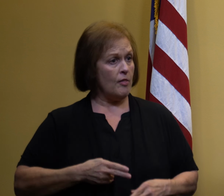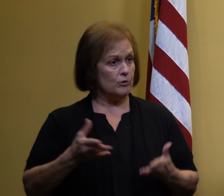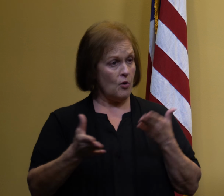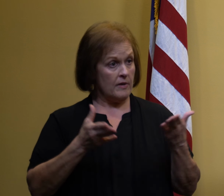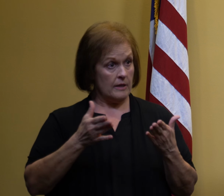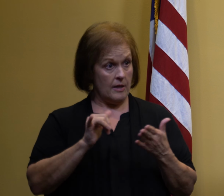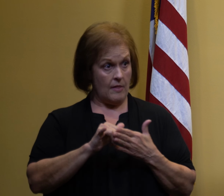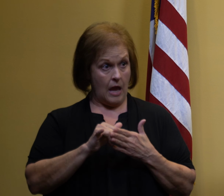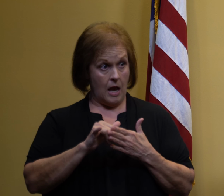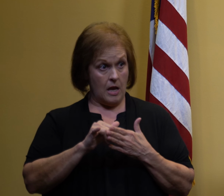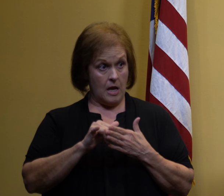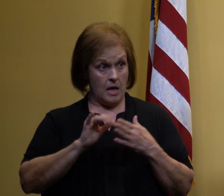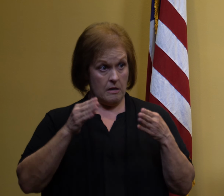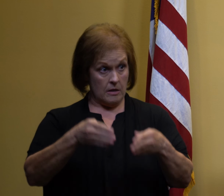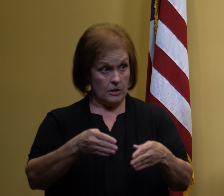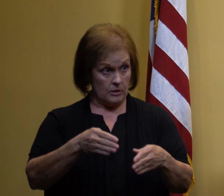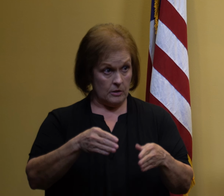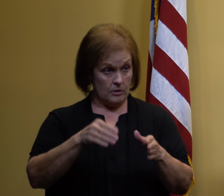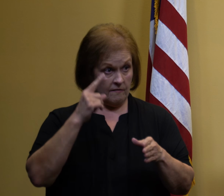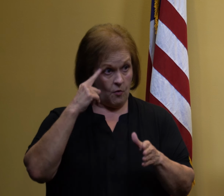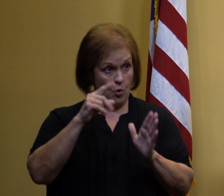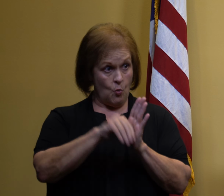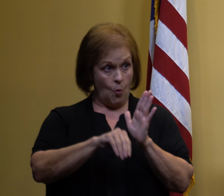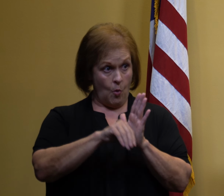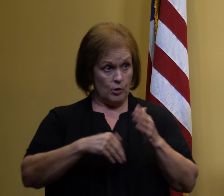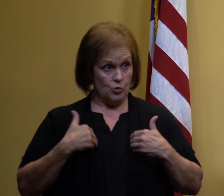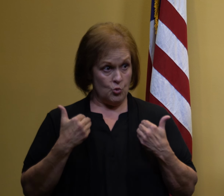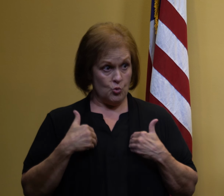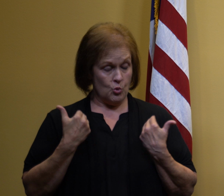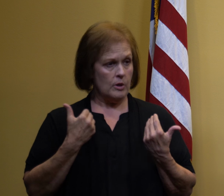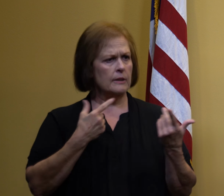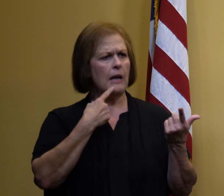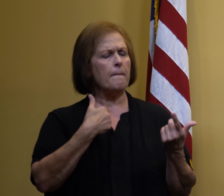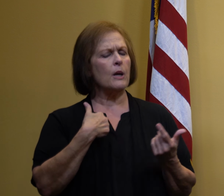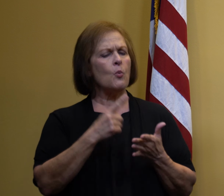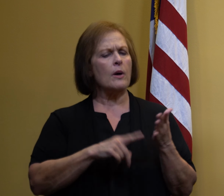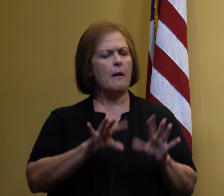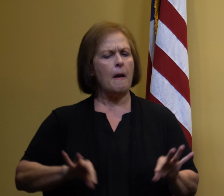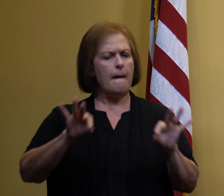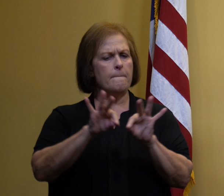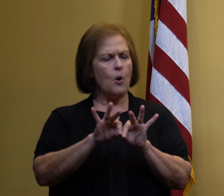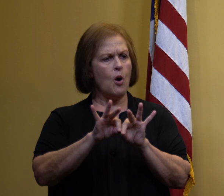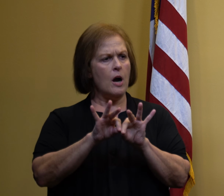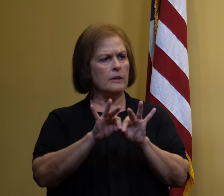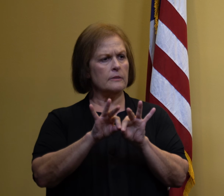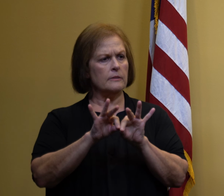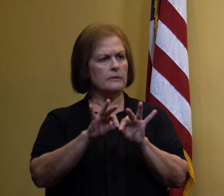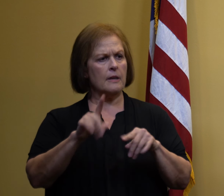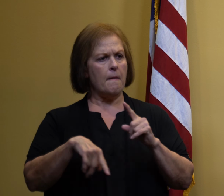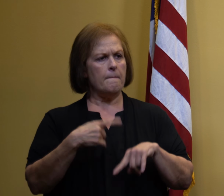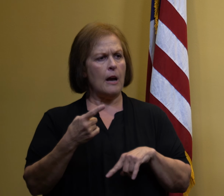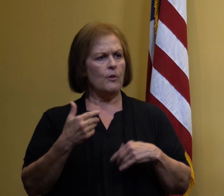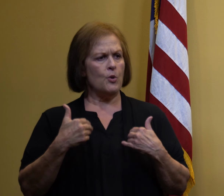aimed specifically towards New Orleans youth? If you could just kind of talk about the importance of that, if it is aimed at New Orleans youth,